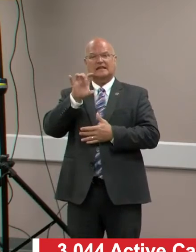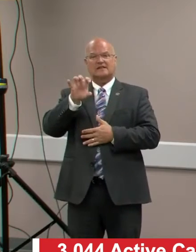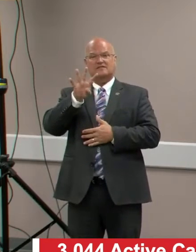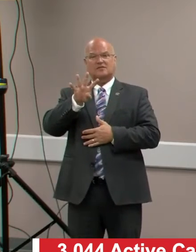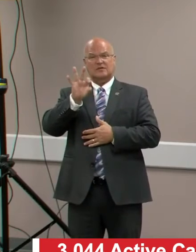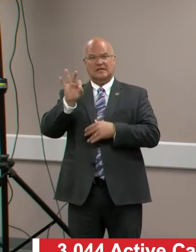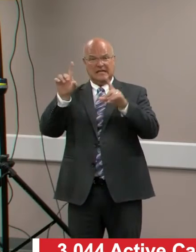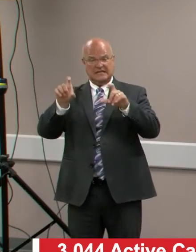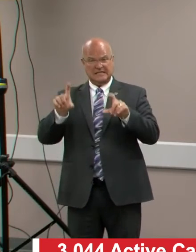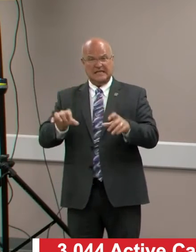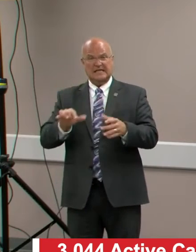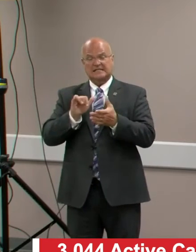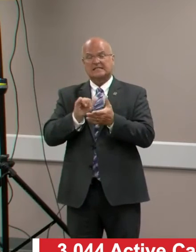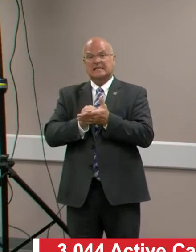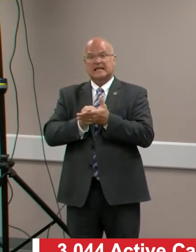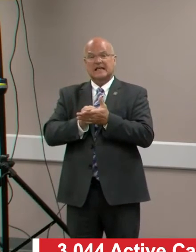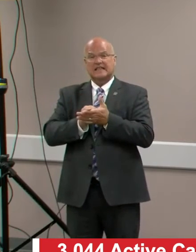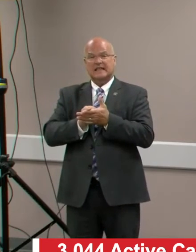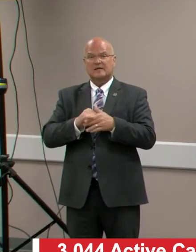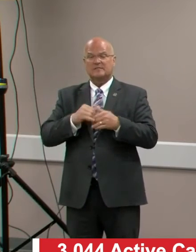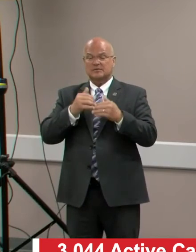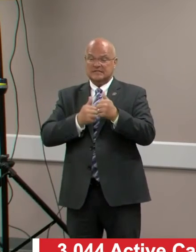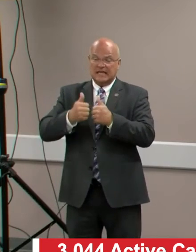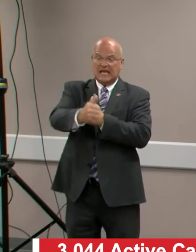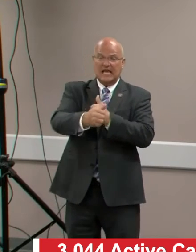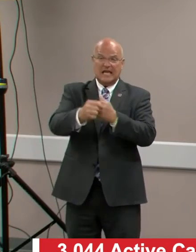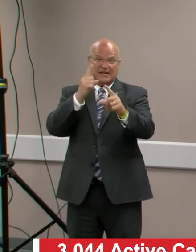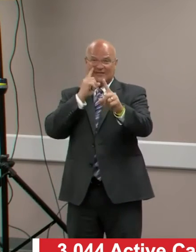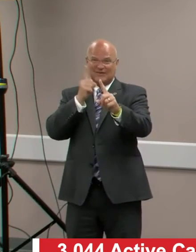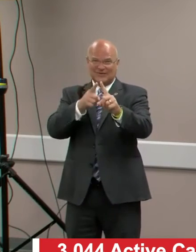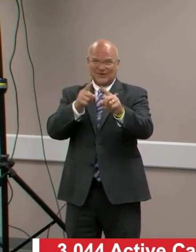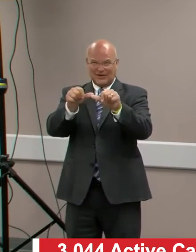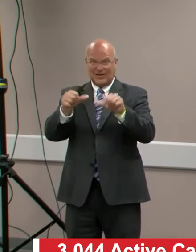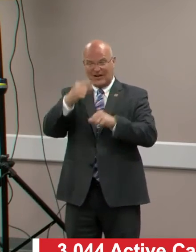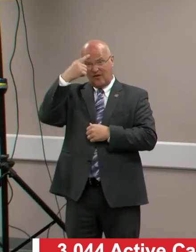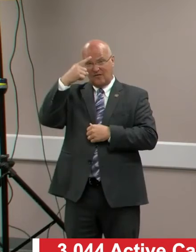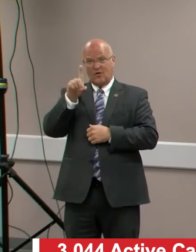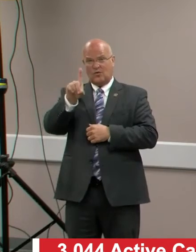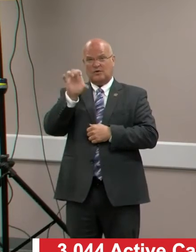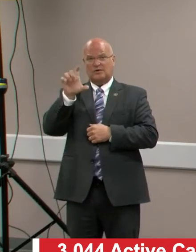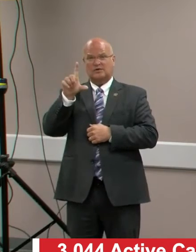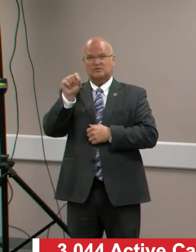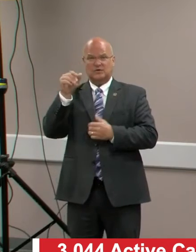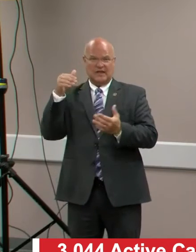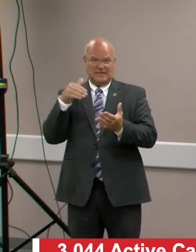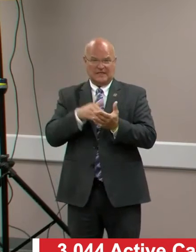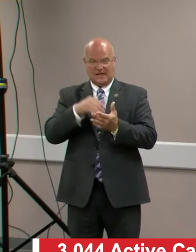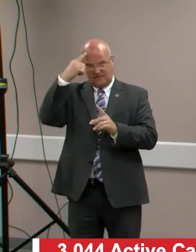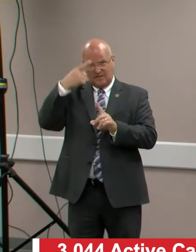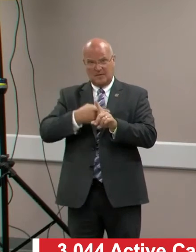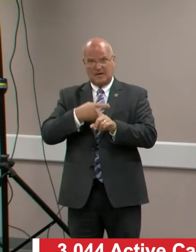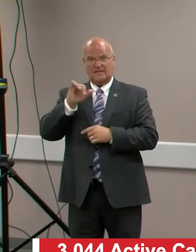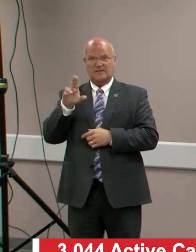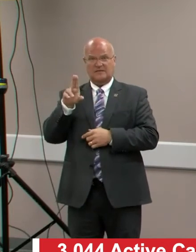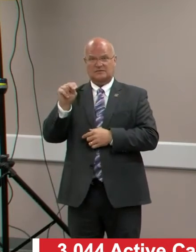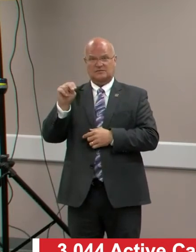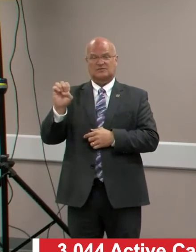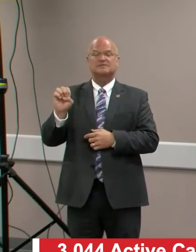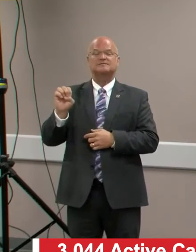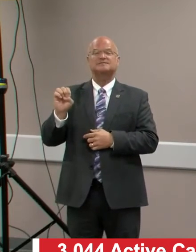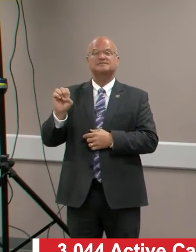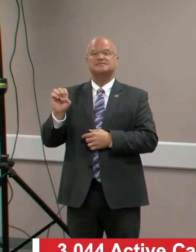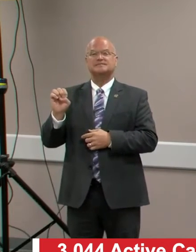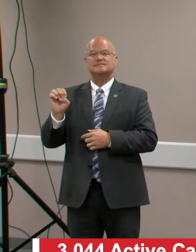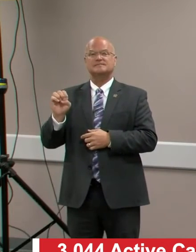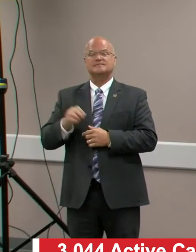4,849 tests, and that puts us ahead of target for our goal of 120,000 for the month of June.